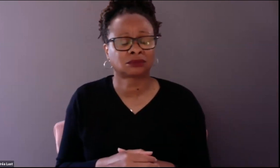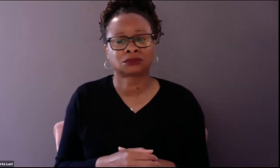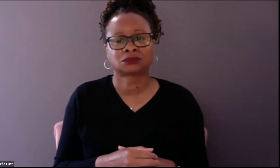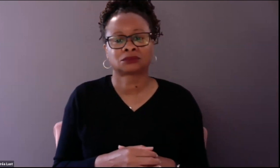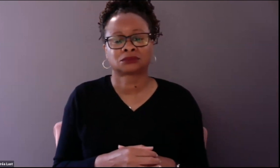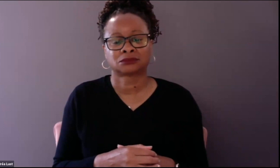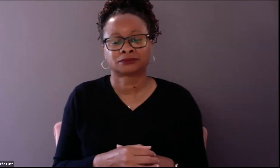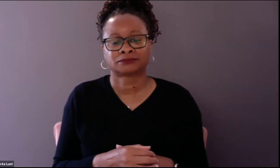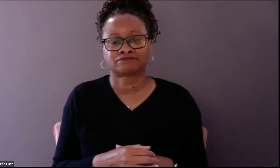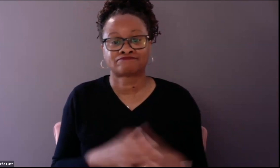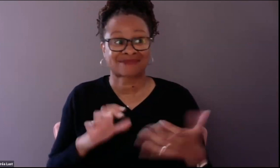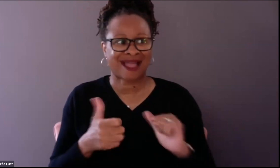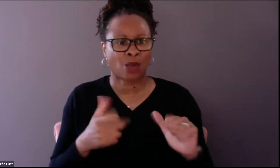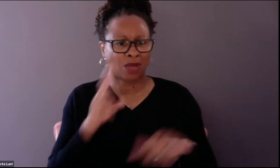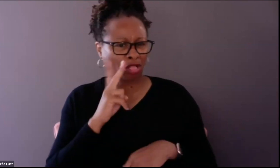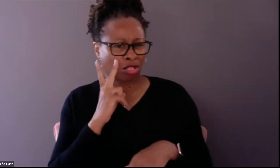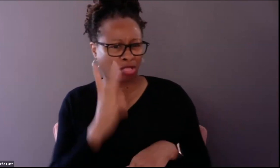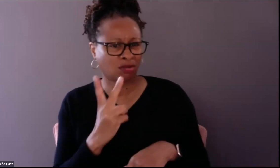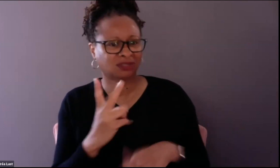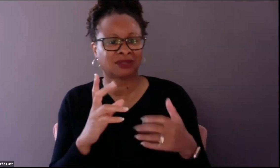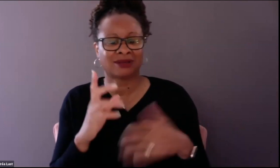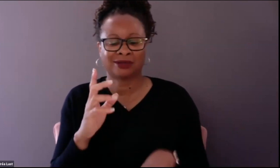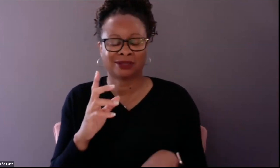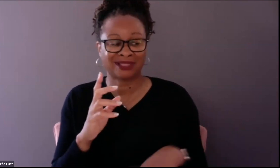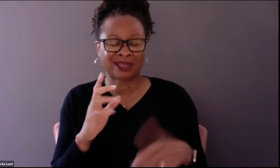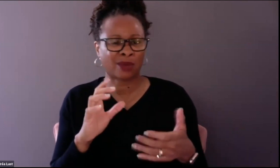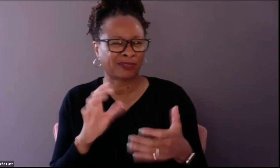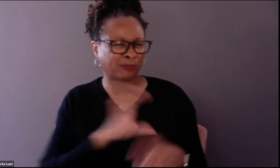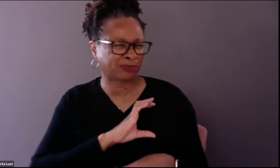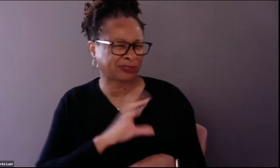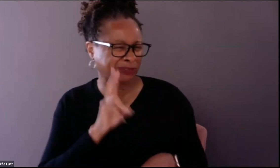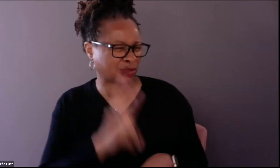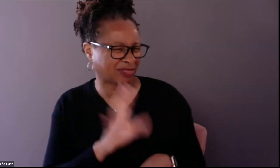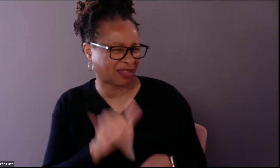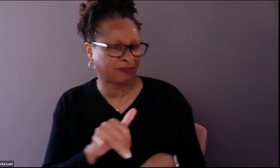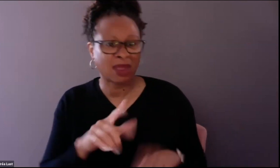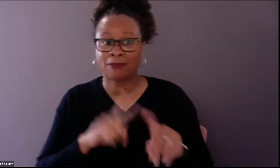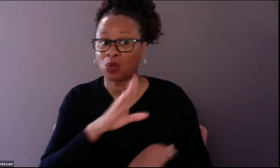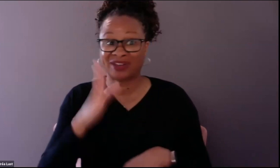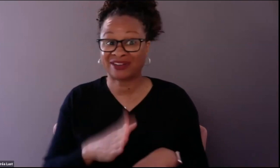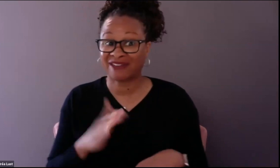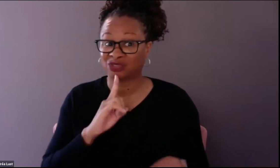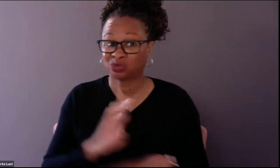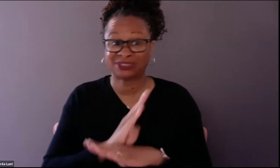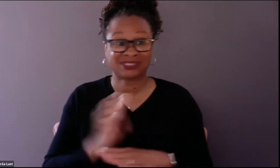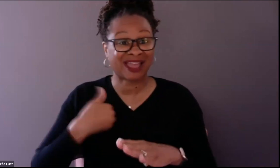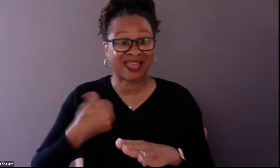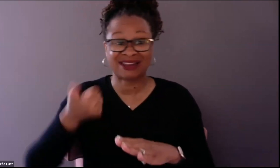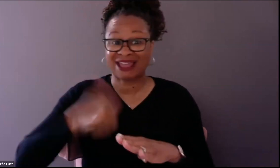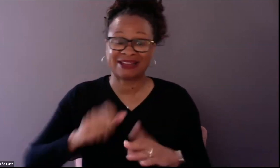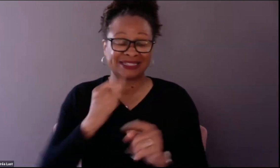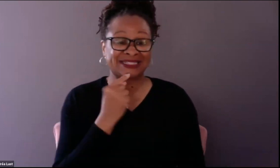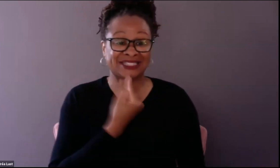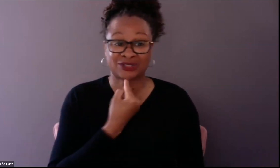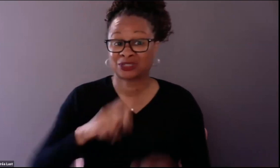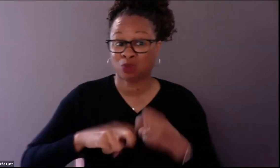how it would be perceived by law enforcement. But we never actually had any serious run-ins